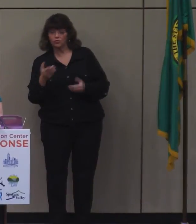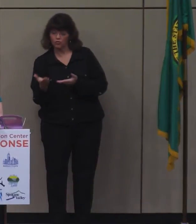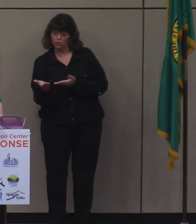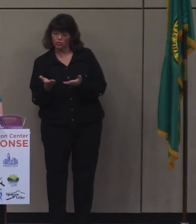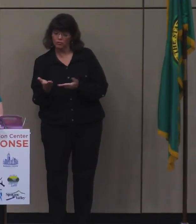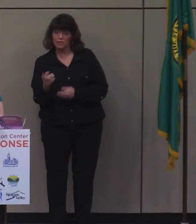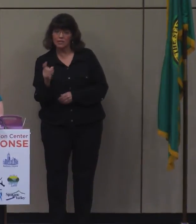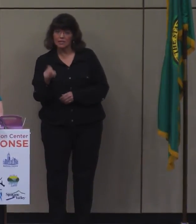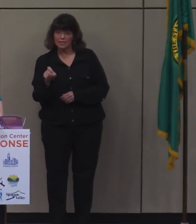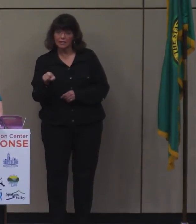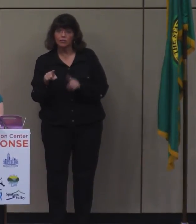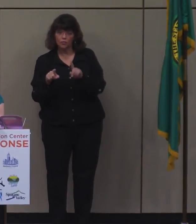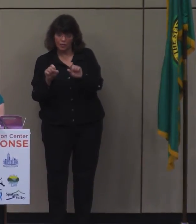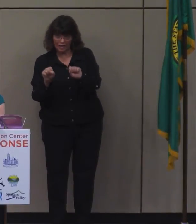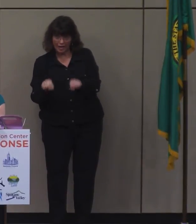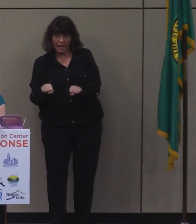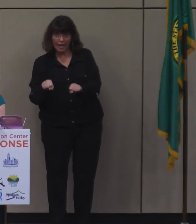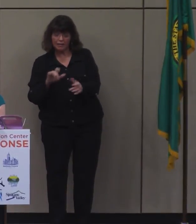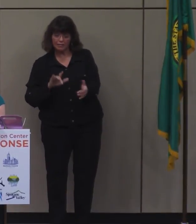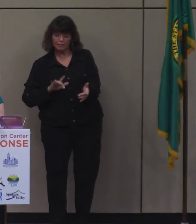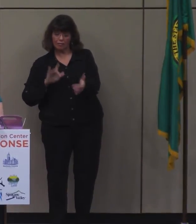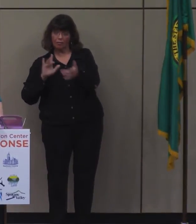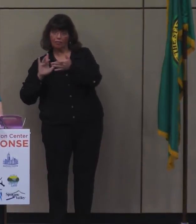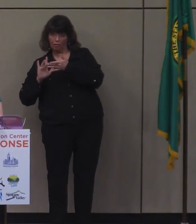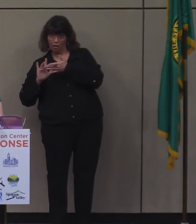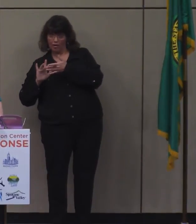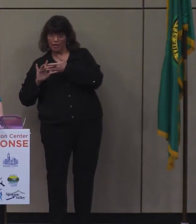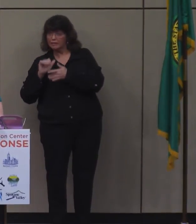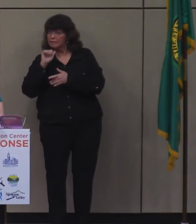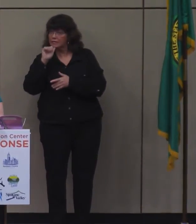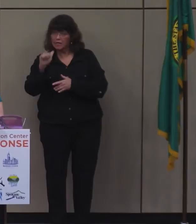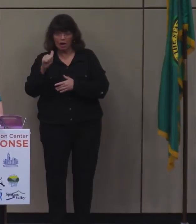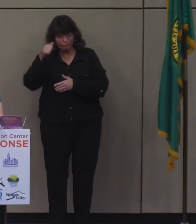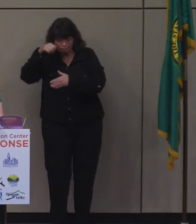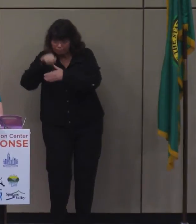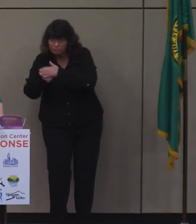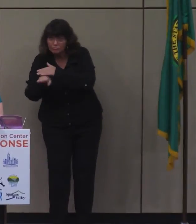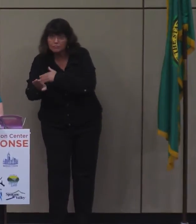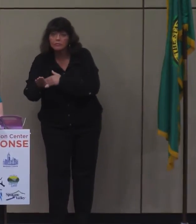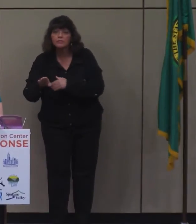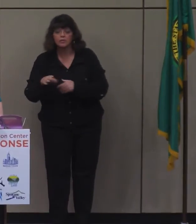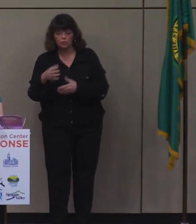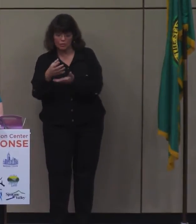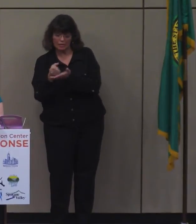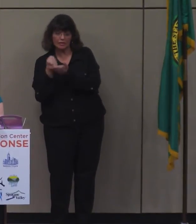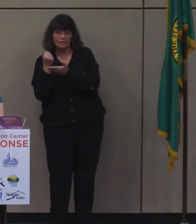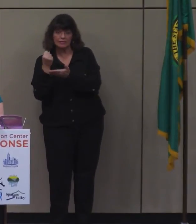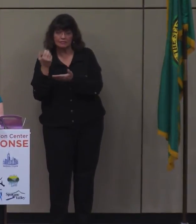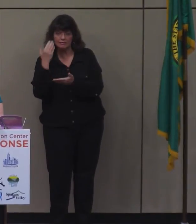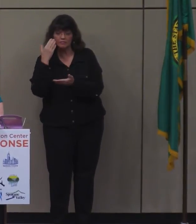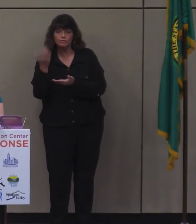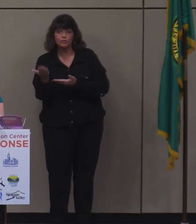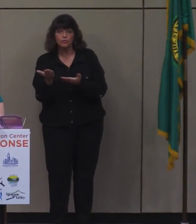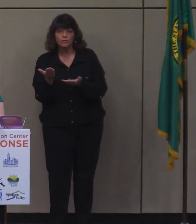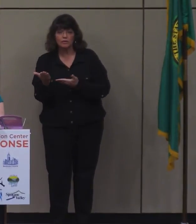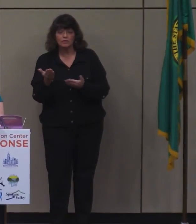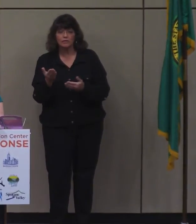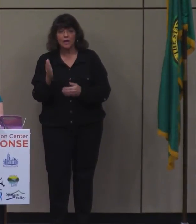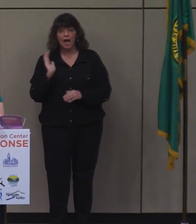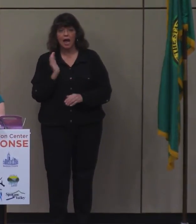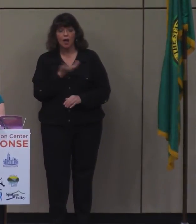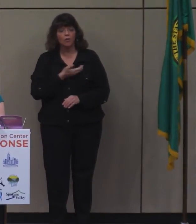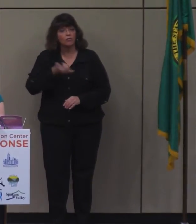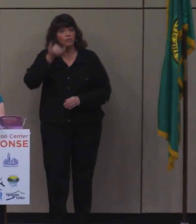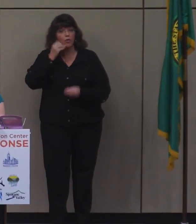are operating. We're not operating face-to-face, but we are doing intakes, and so if you would like to come into services, feel free to call our phone